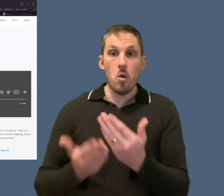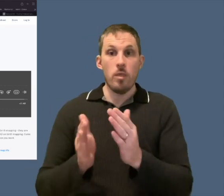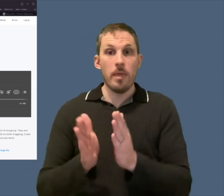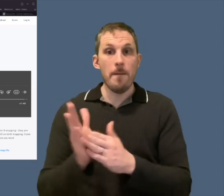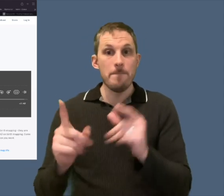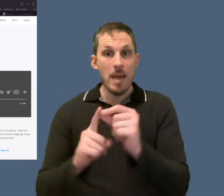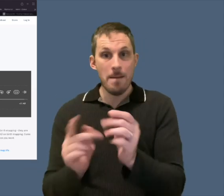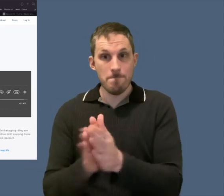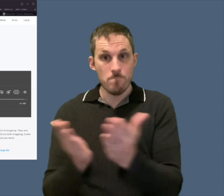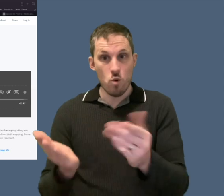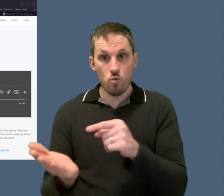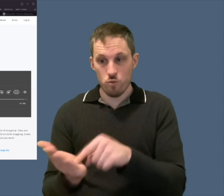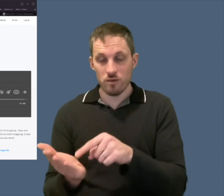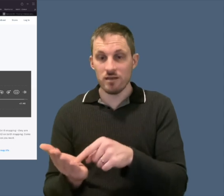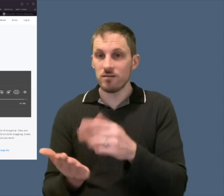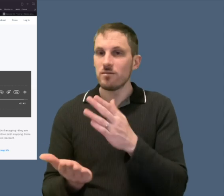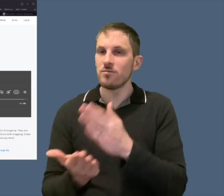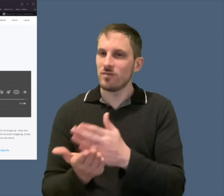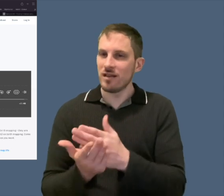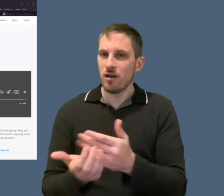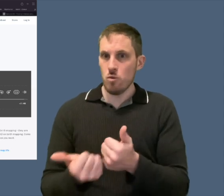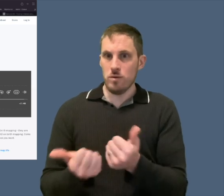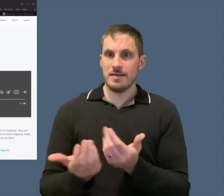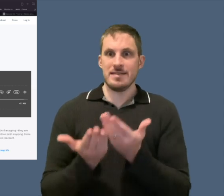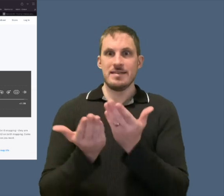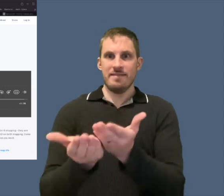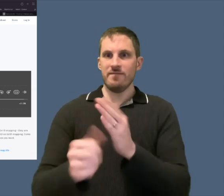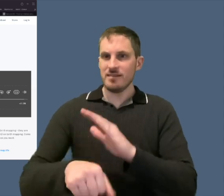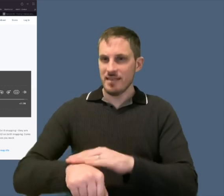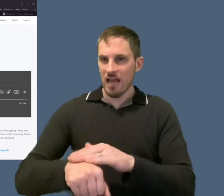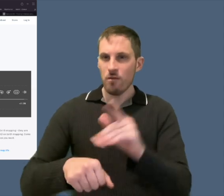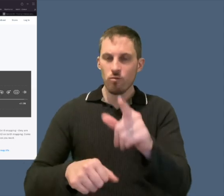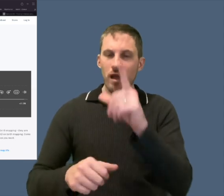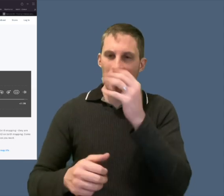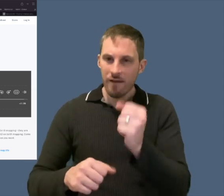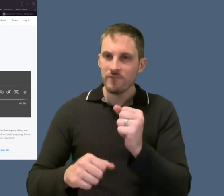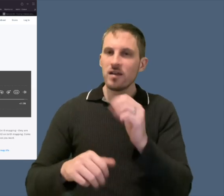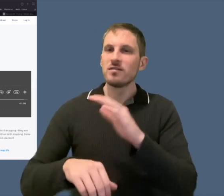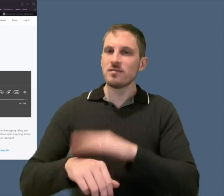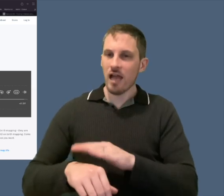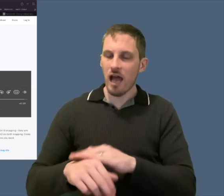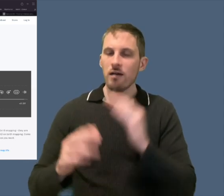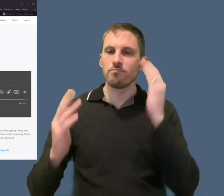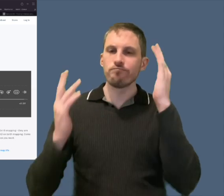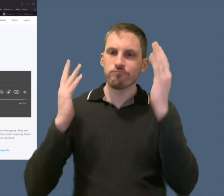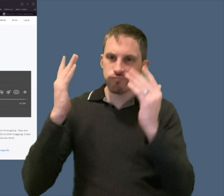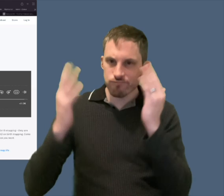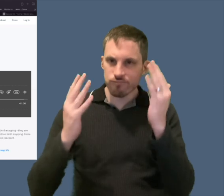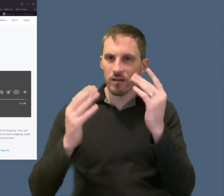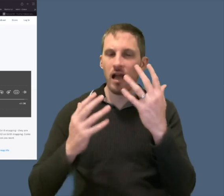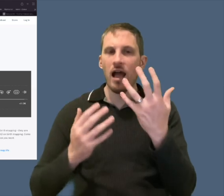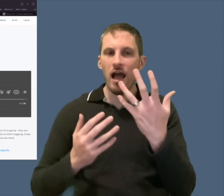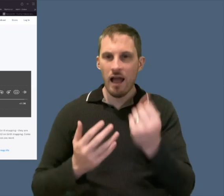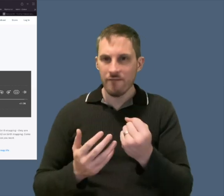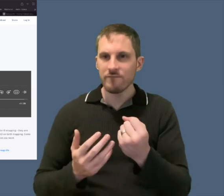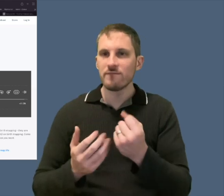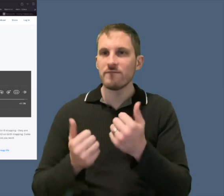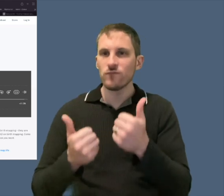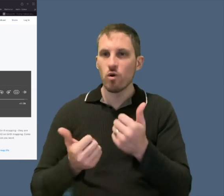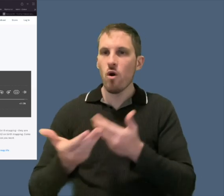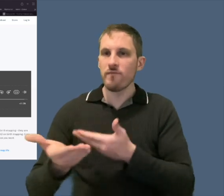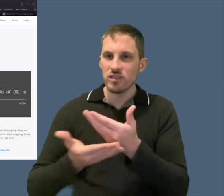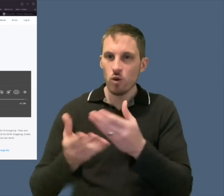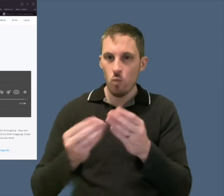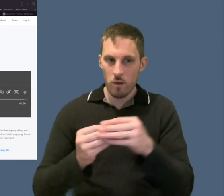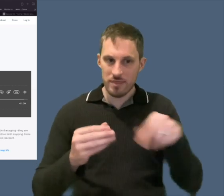does is it gives people the opportunity to have the thought processes and start having the conversations either within